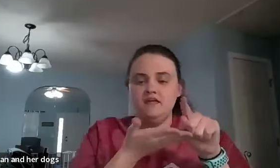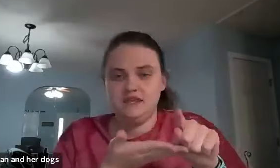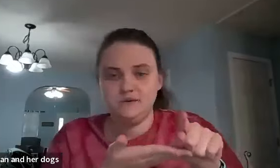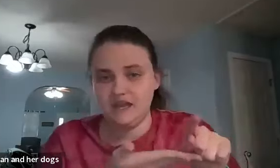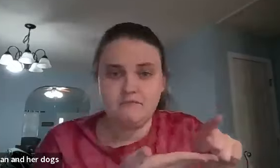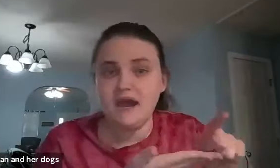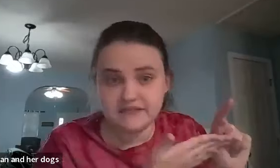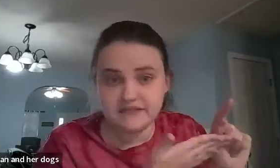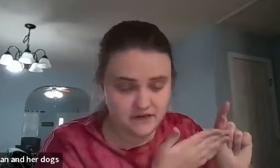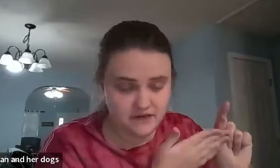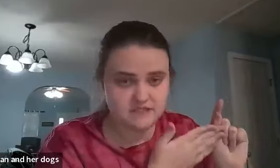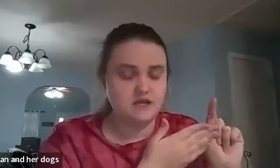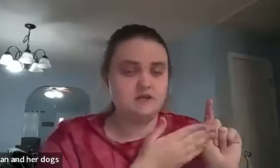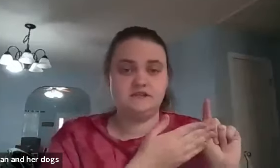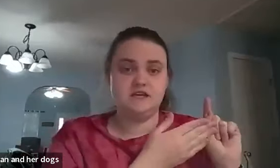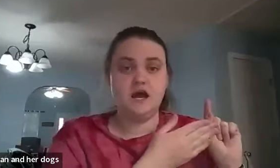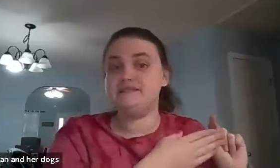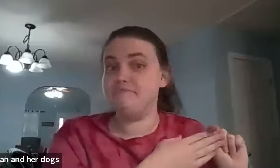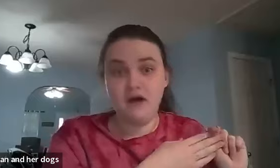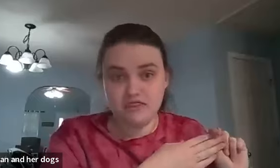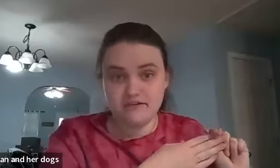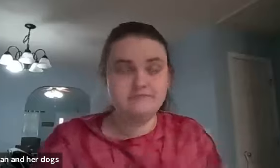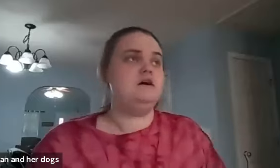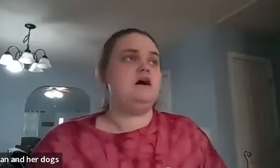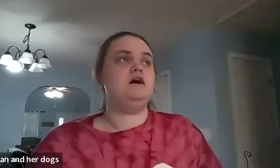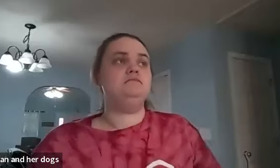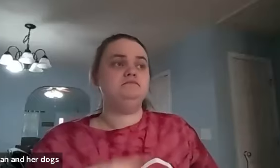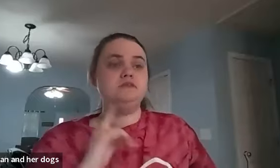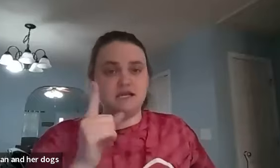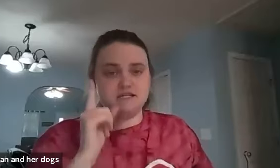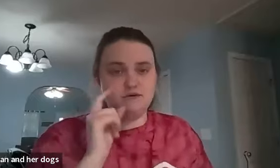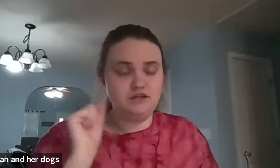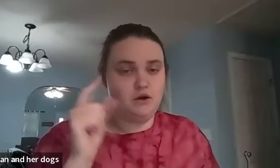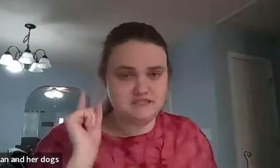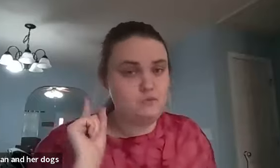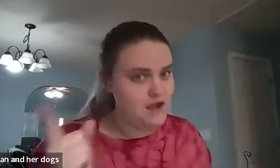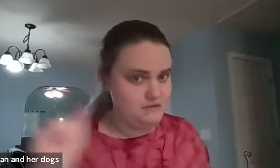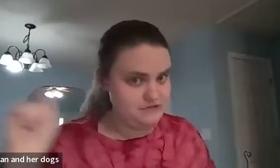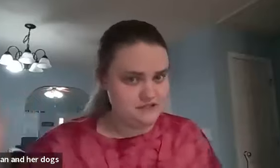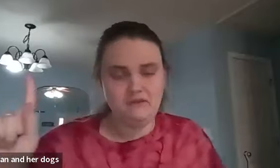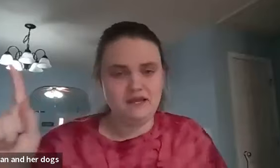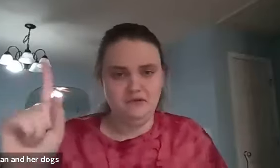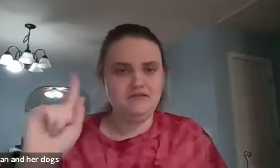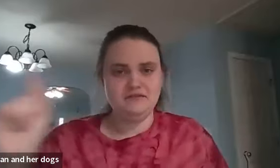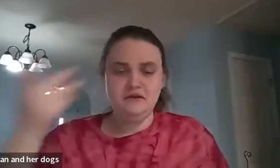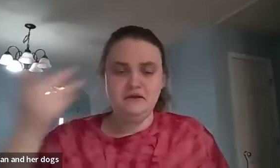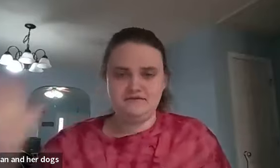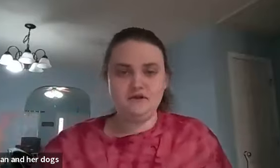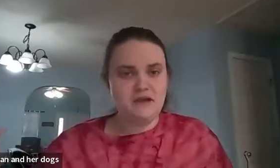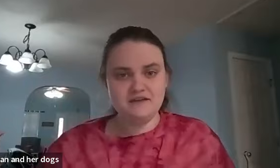Then we have my least favorite sign of the time is month. Next week, y'all will see why I really don't like month. I feel bad for month, but